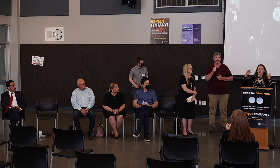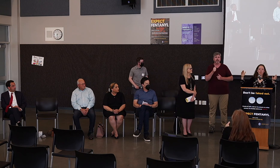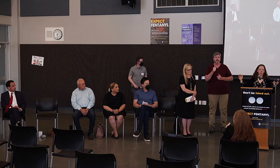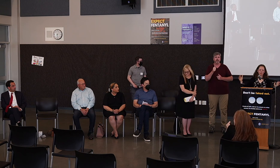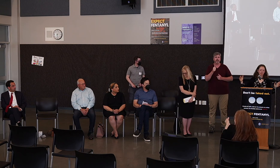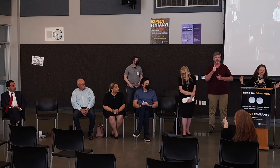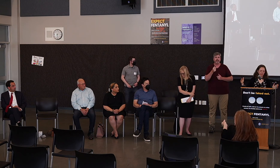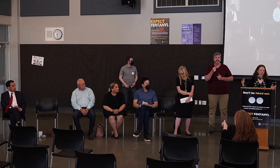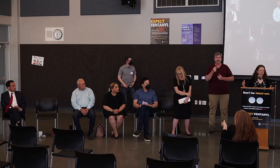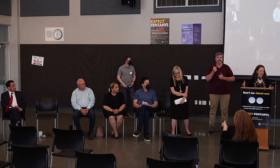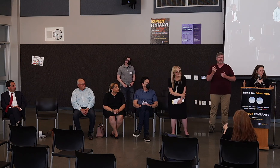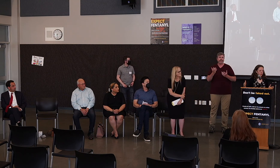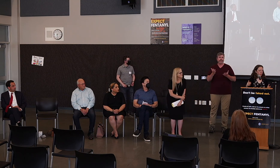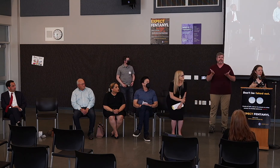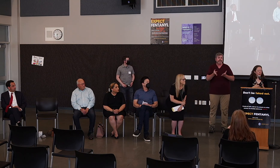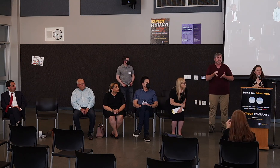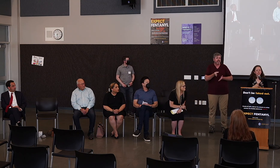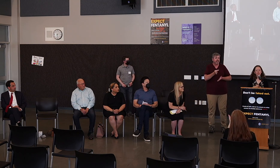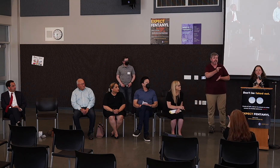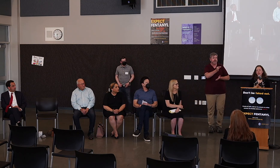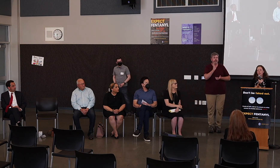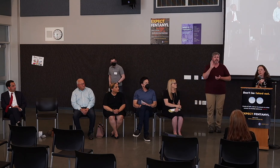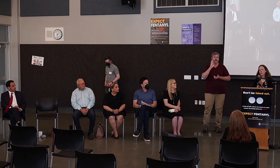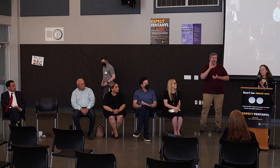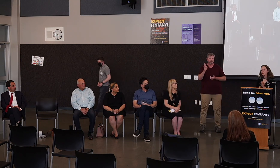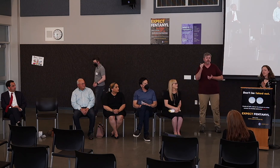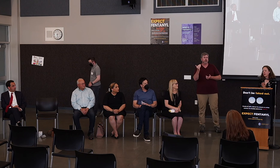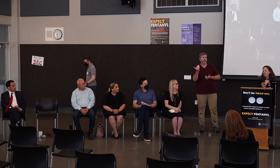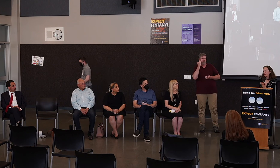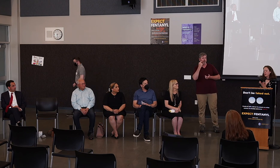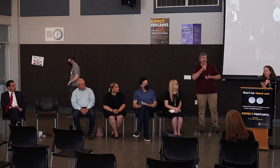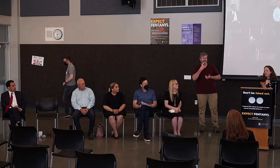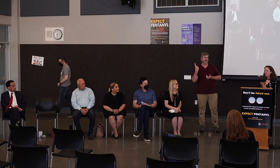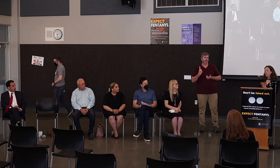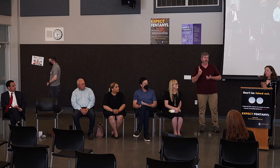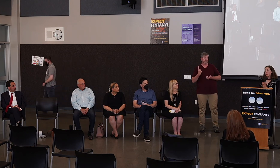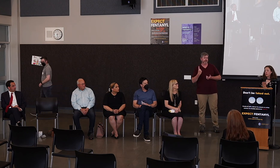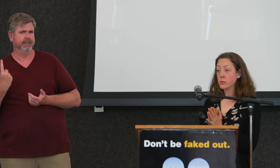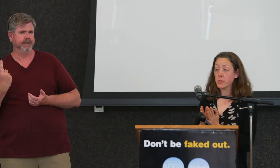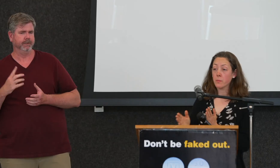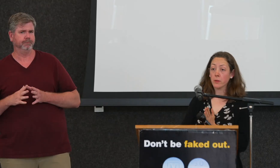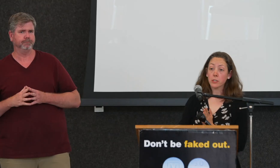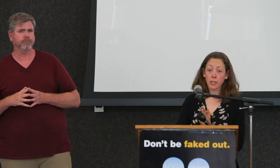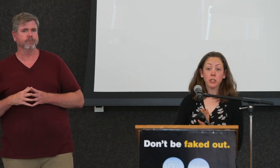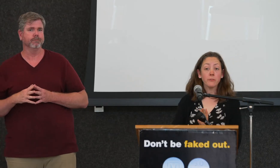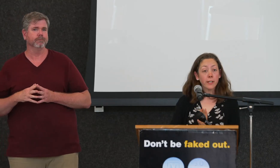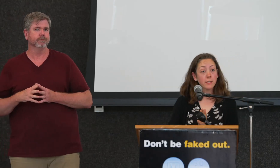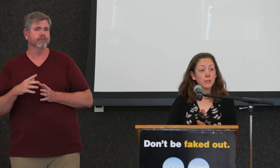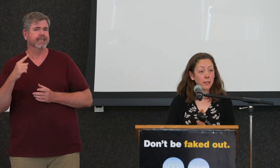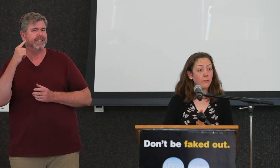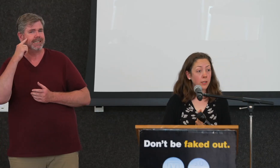without them being aware that they're taking anything. So, and I think there have been some kind of fear-mongering stories about